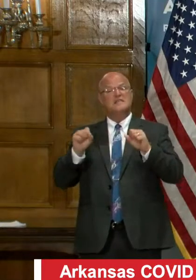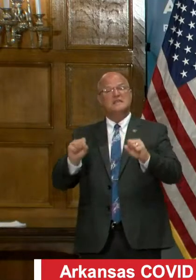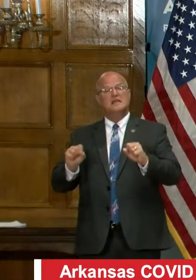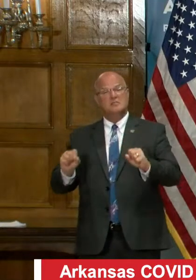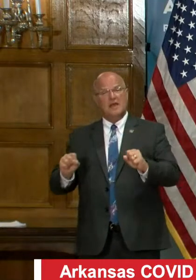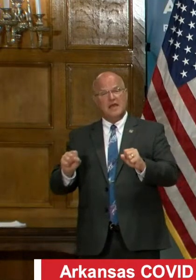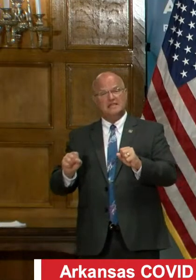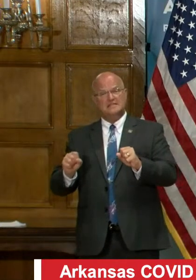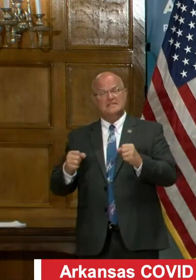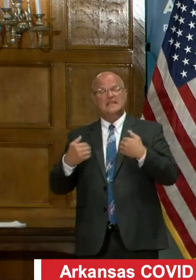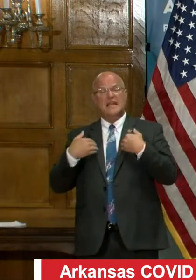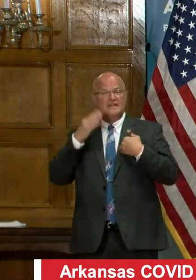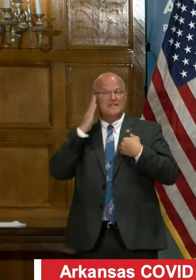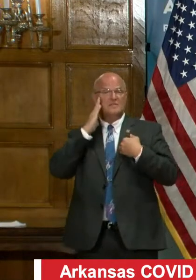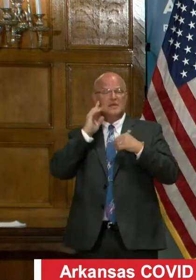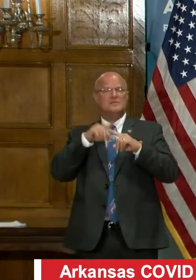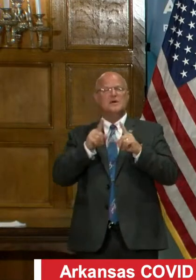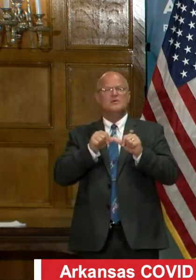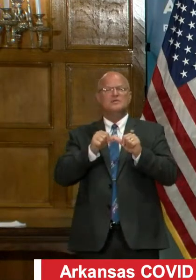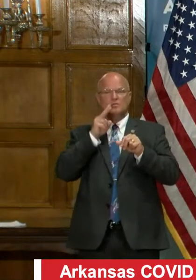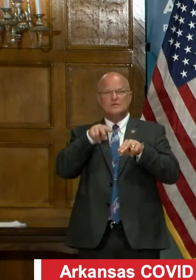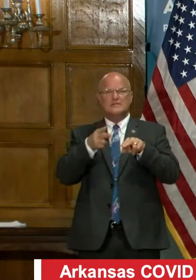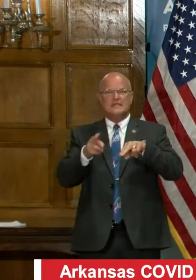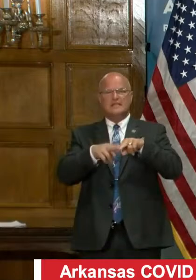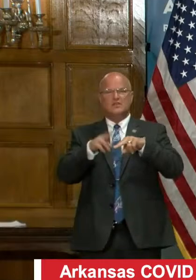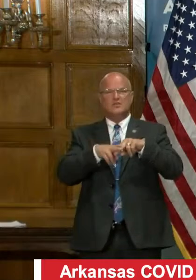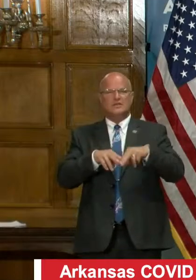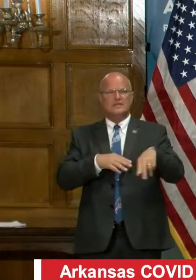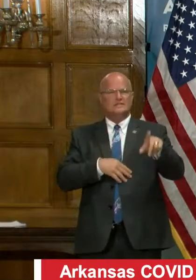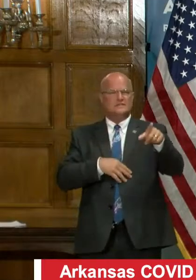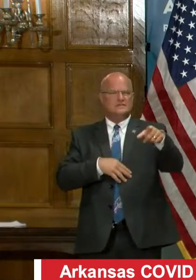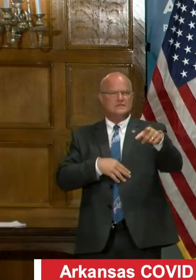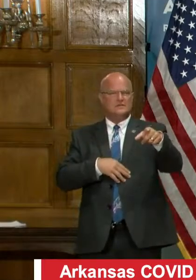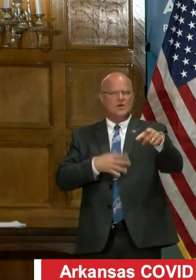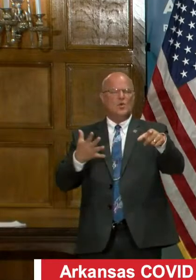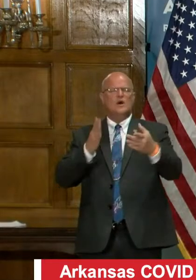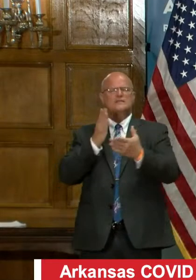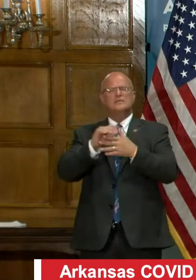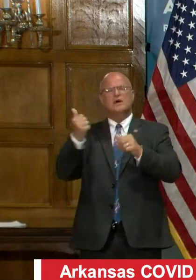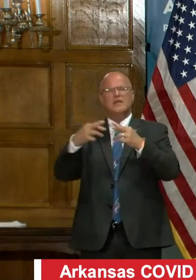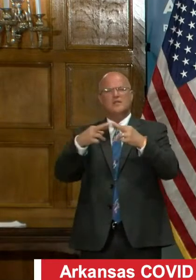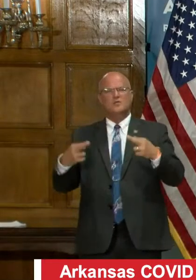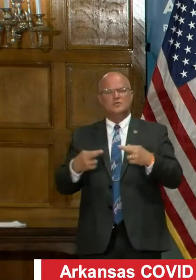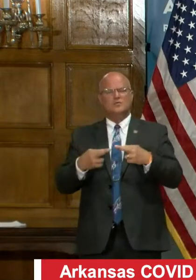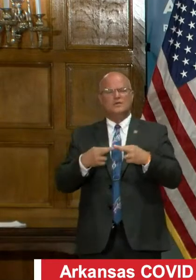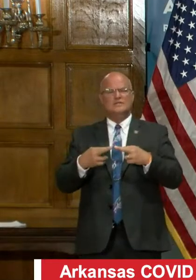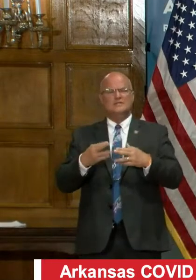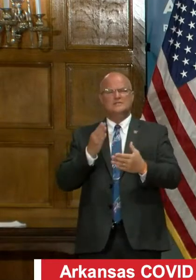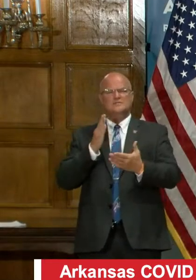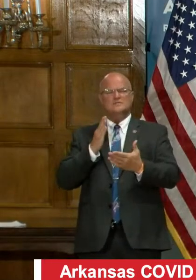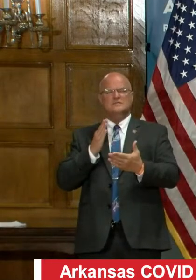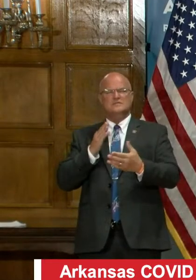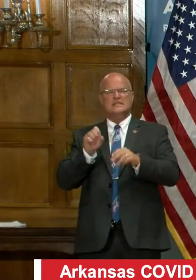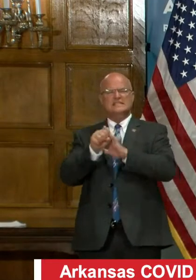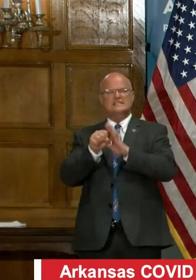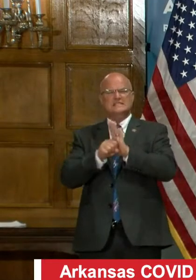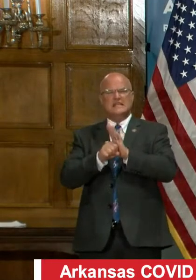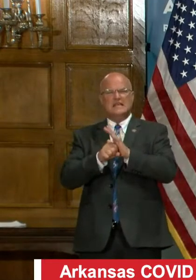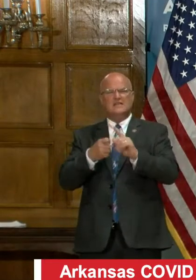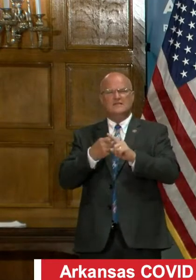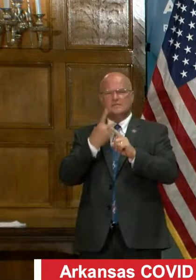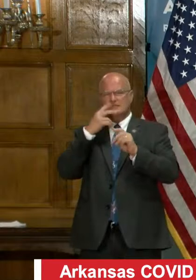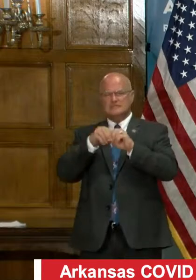but we continue to watch that increase. What's stopping other regions of the state from seeing a big outbreak like in the